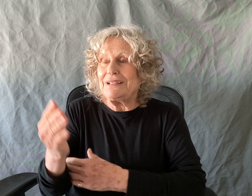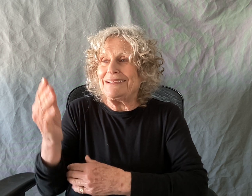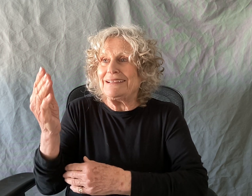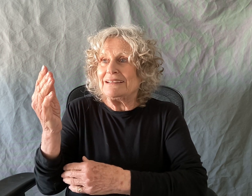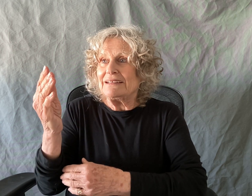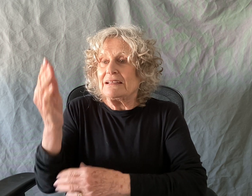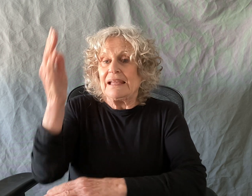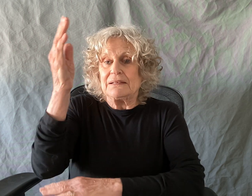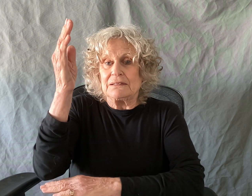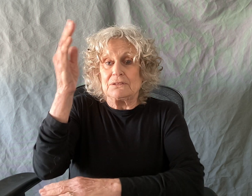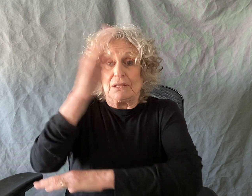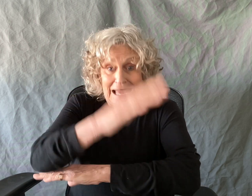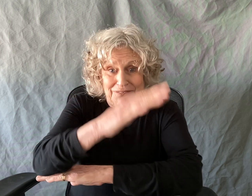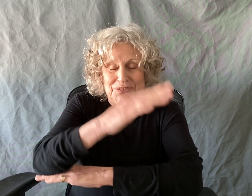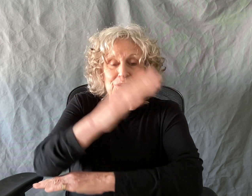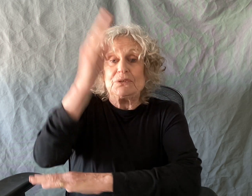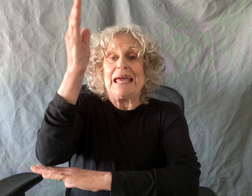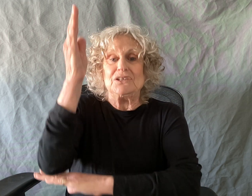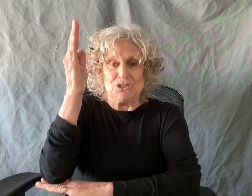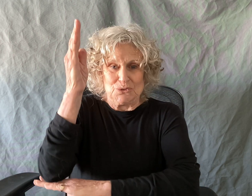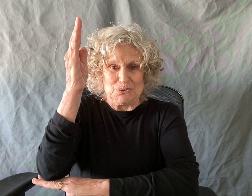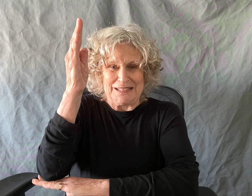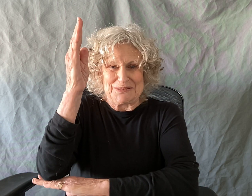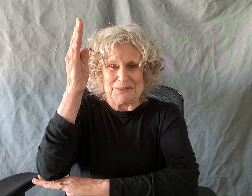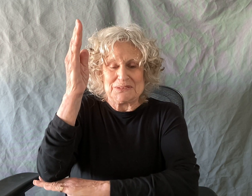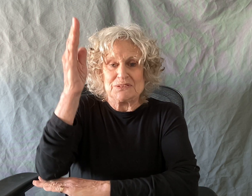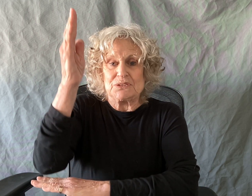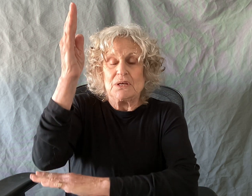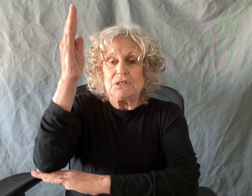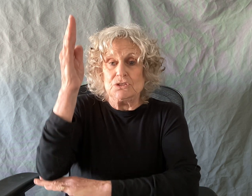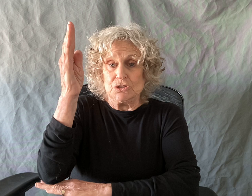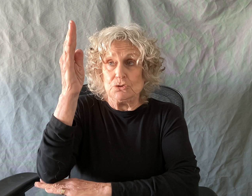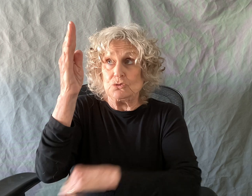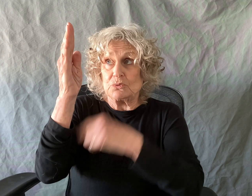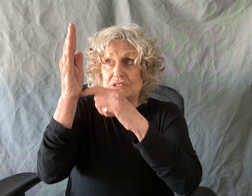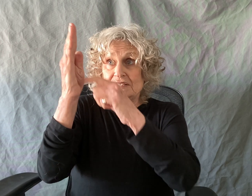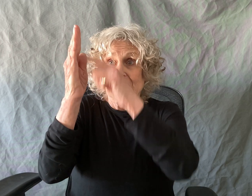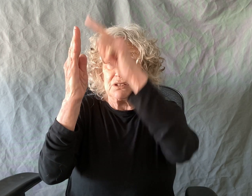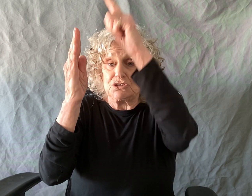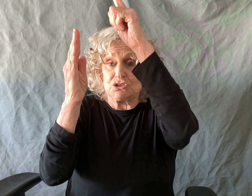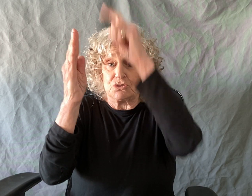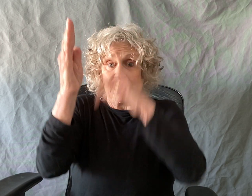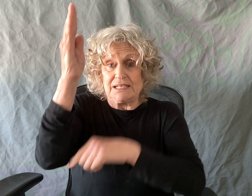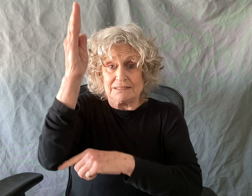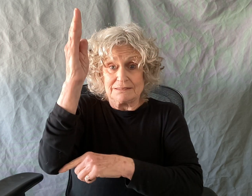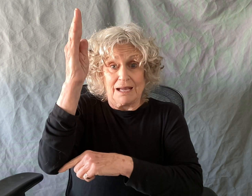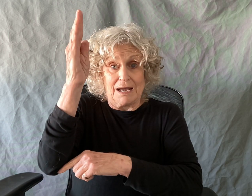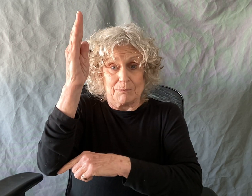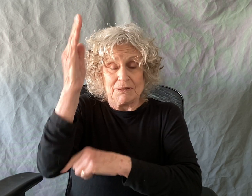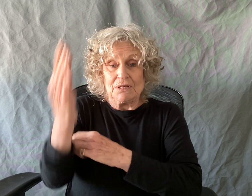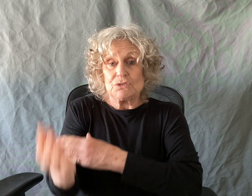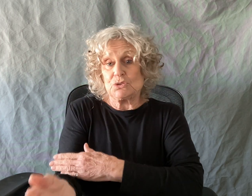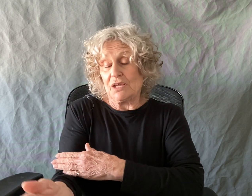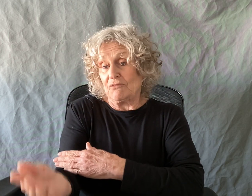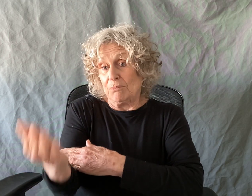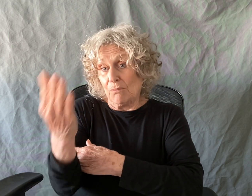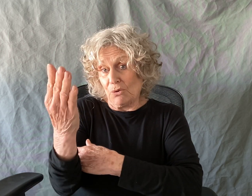morning, afternoon, and noon. That's what I was going to do. Noon, where the sun is straight up. So you have